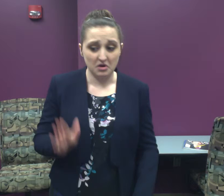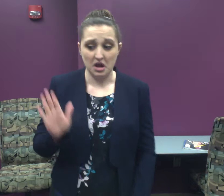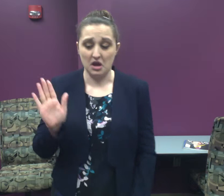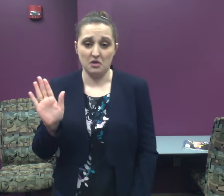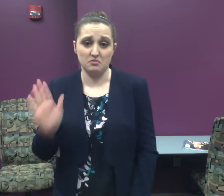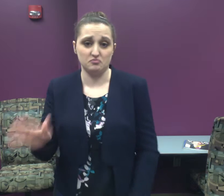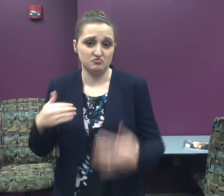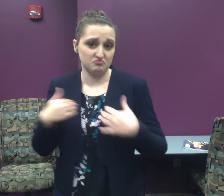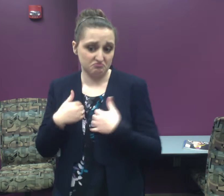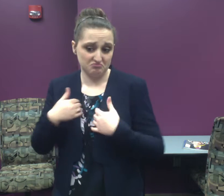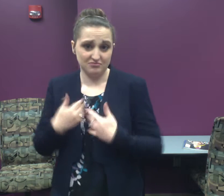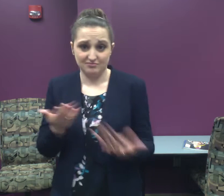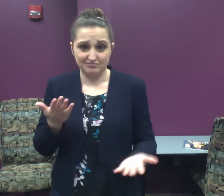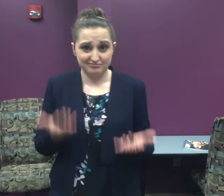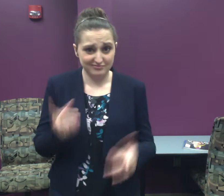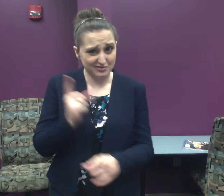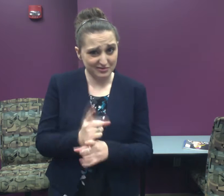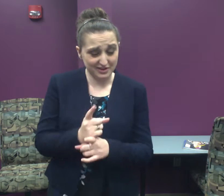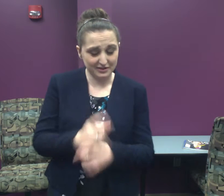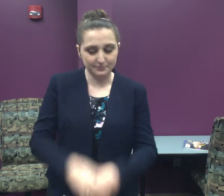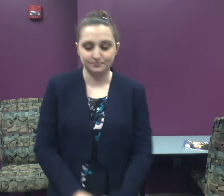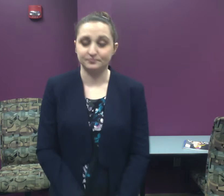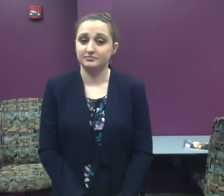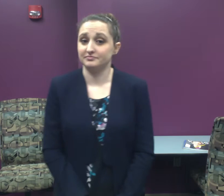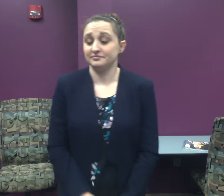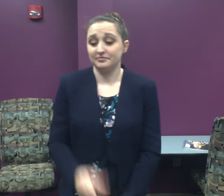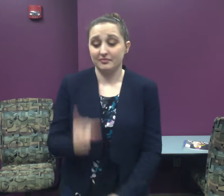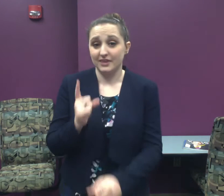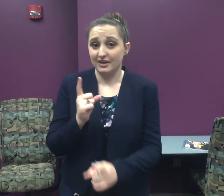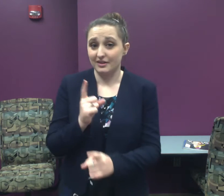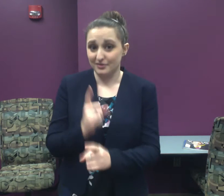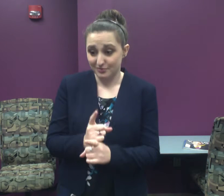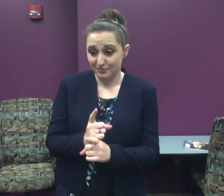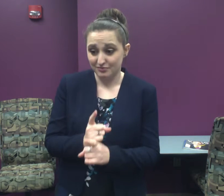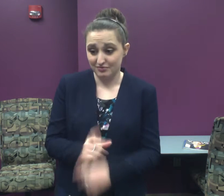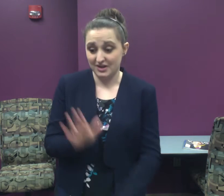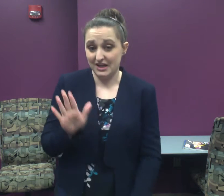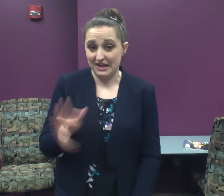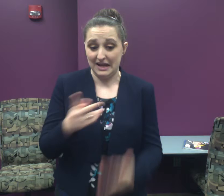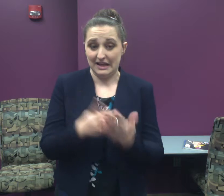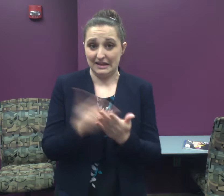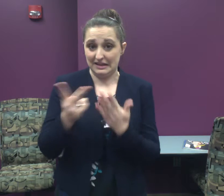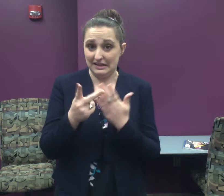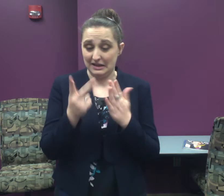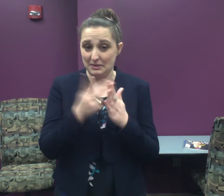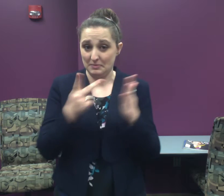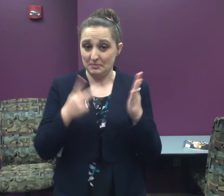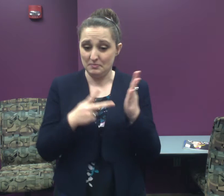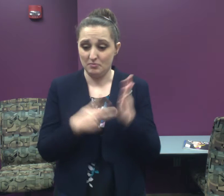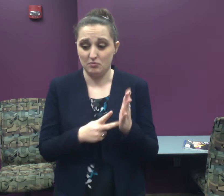not necessarily attributed to the Wehrmacht and the German forces. The Soviets did it themselves. I'm sure that they would say, well, you blow up a